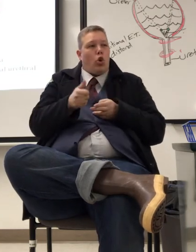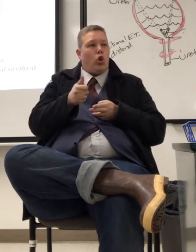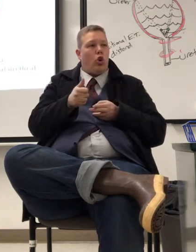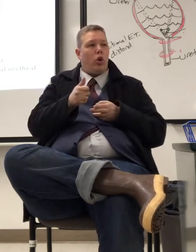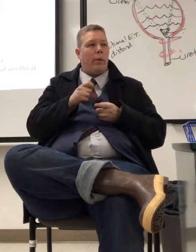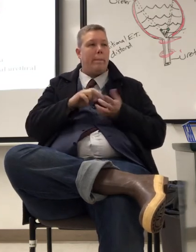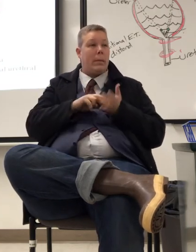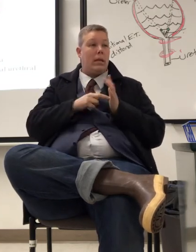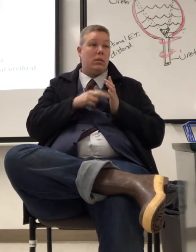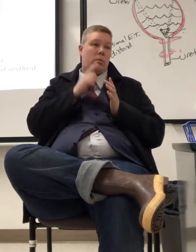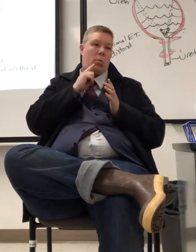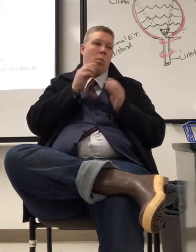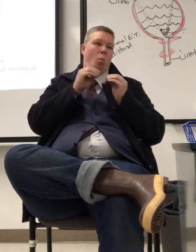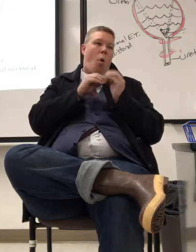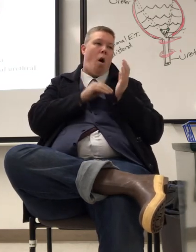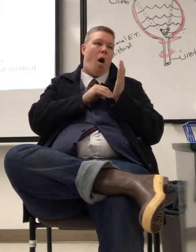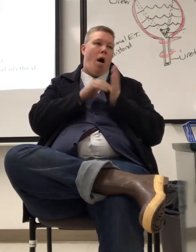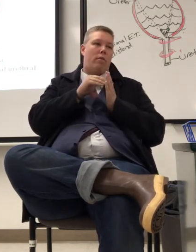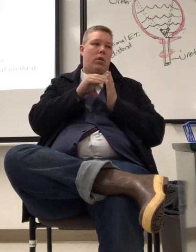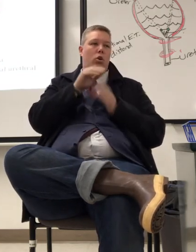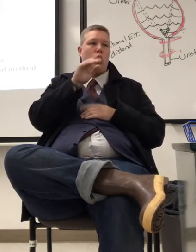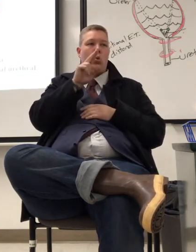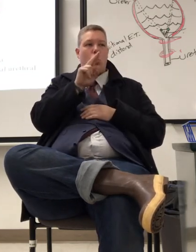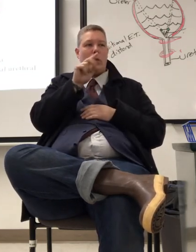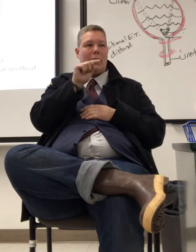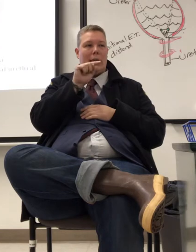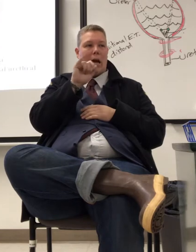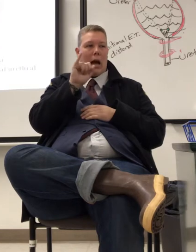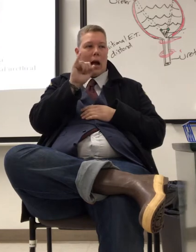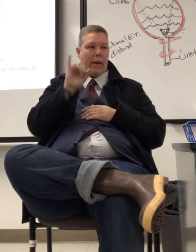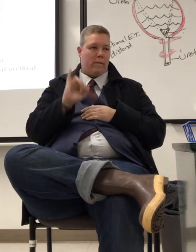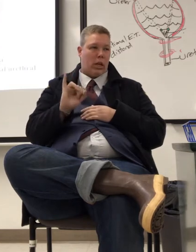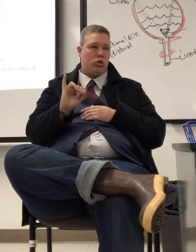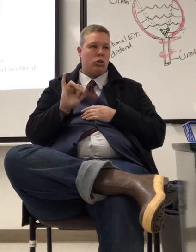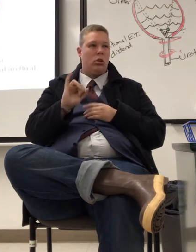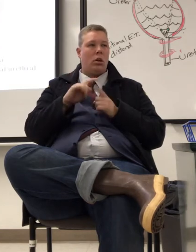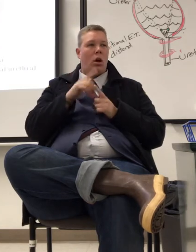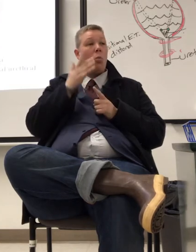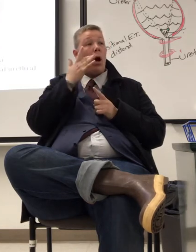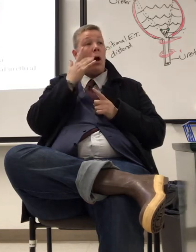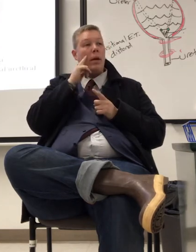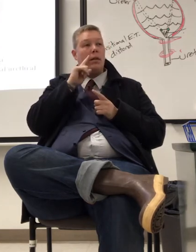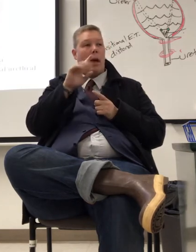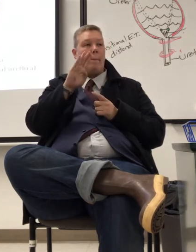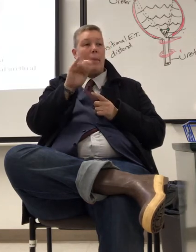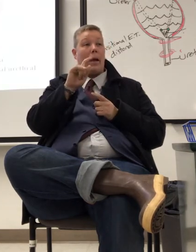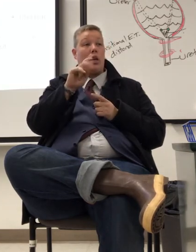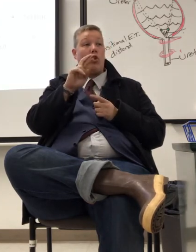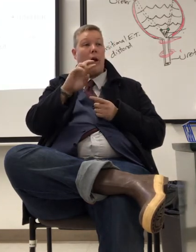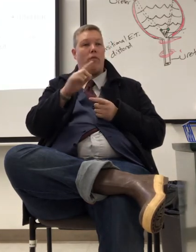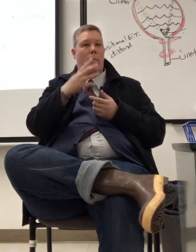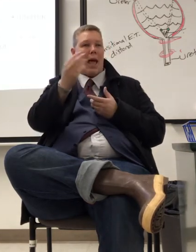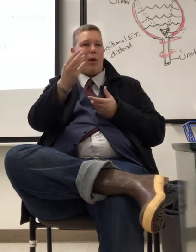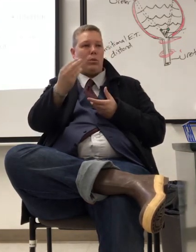tract more prone to UTI, simply because the bacteria have a shorter distance to travel to reach the bladder.